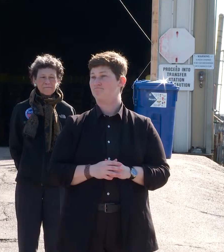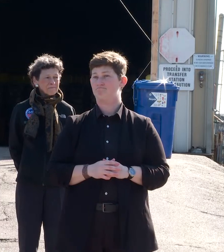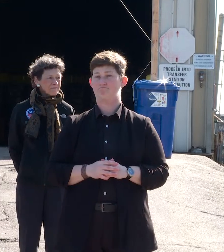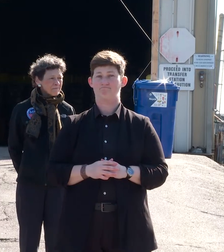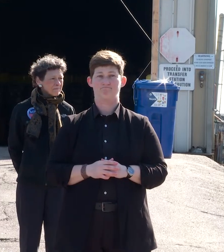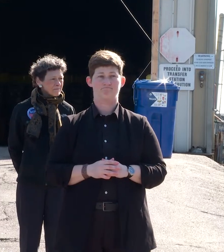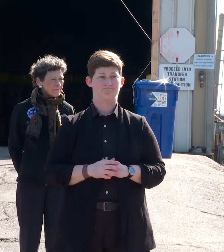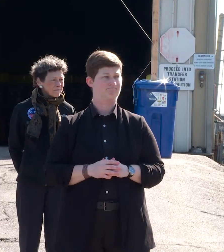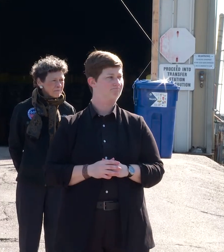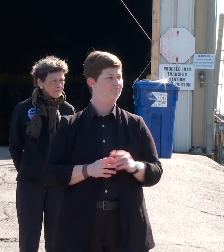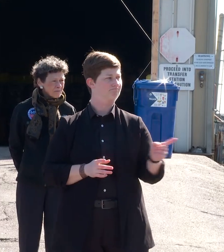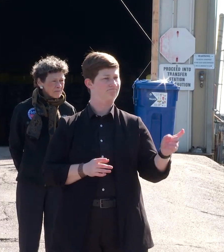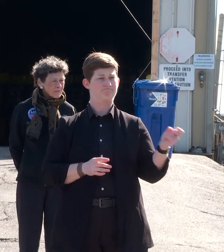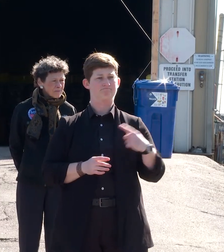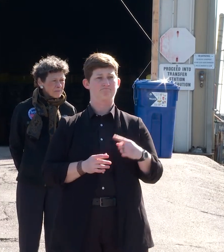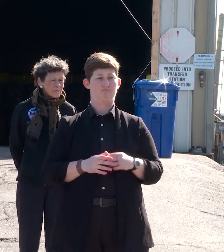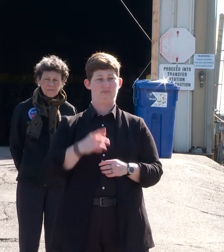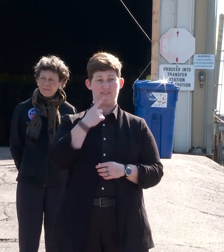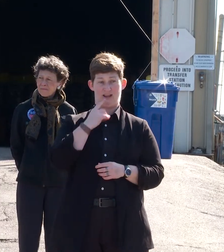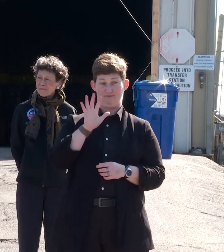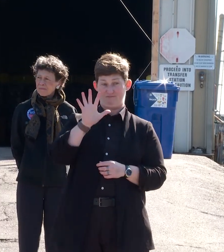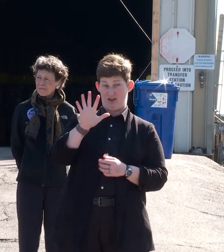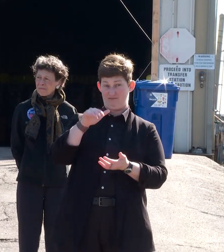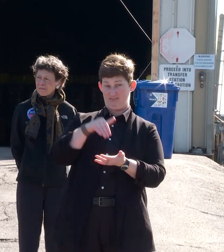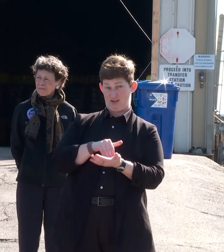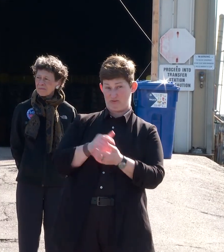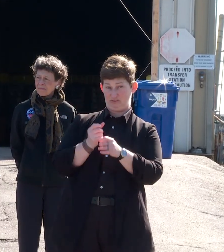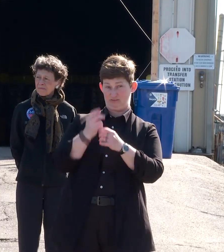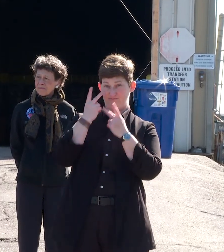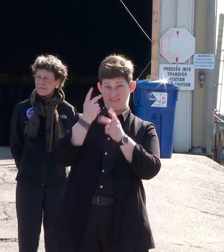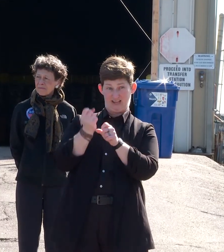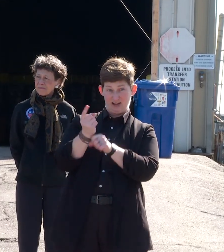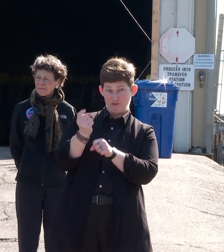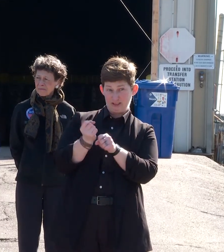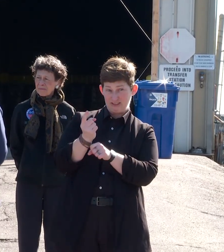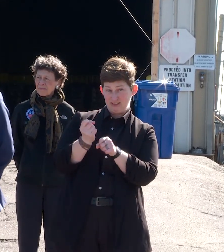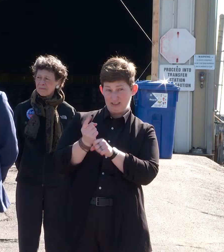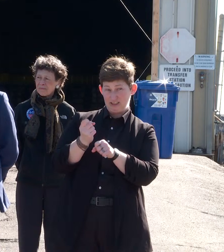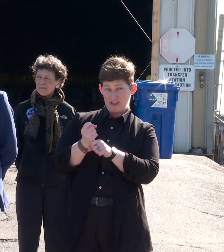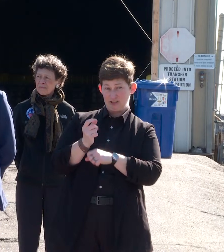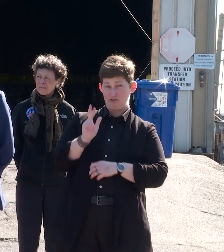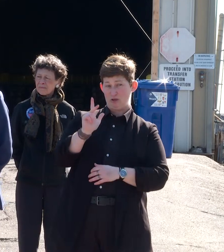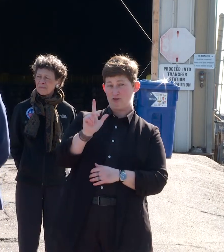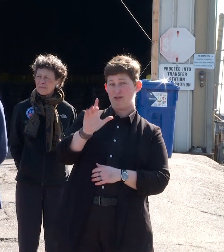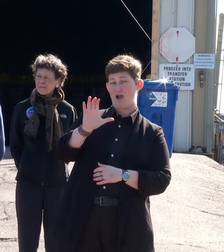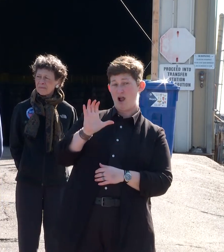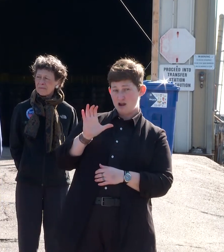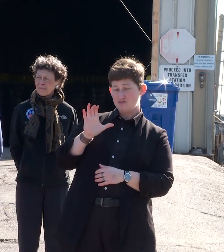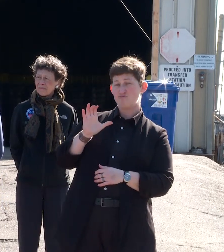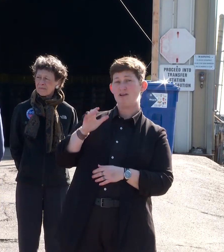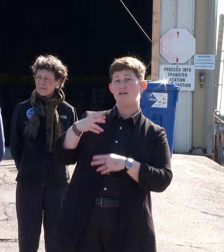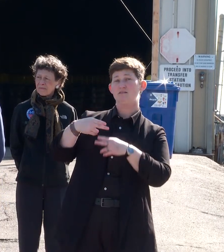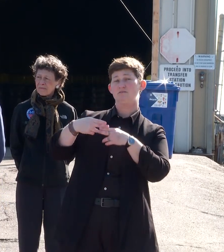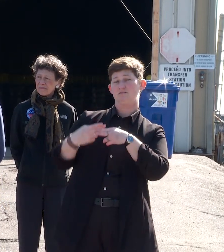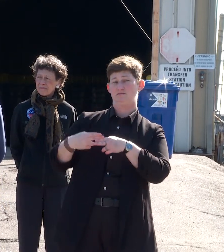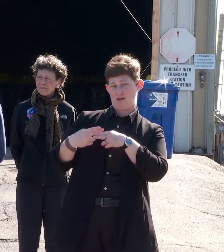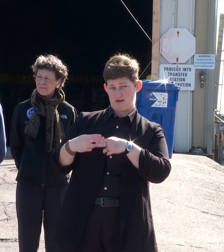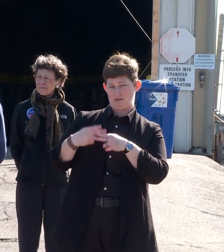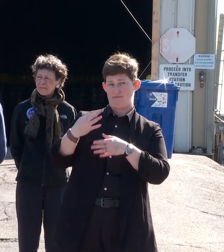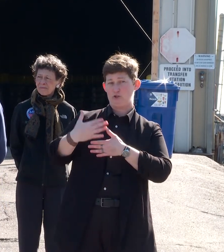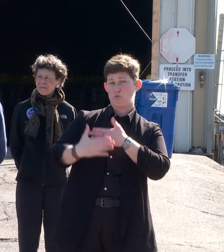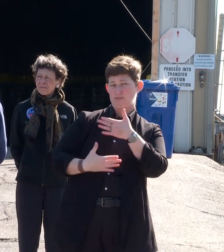Did you say 5,000 visits a year and 2,300 tons? 2,300 tons, yes. Of recycled material?